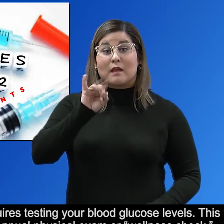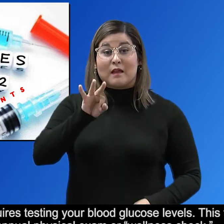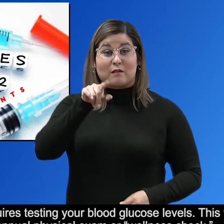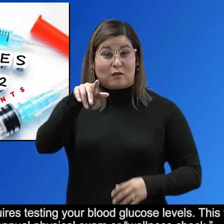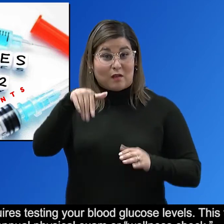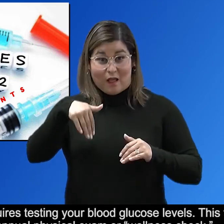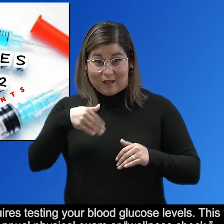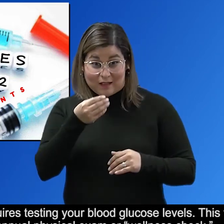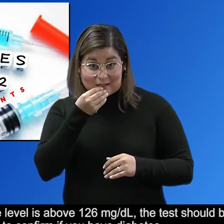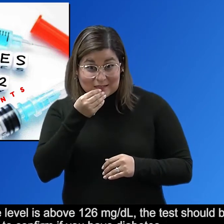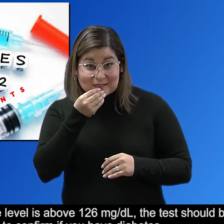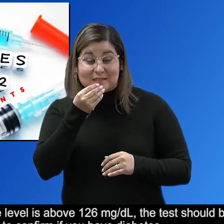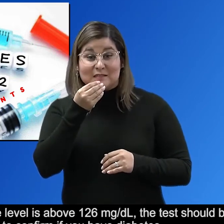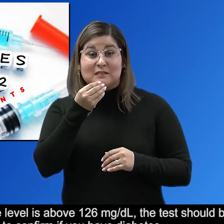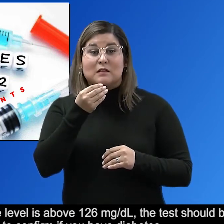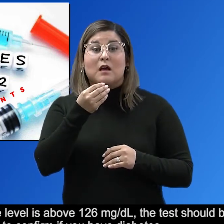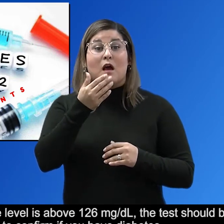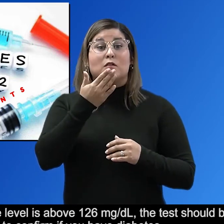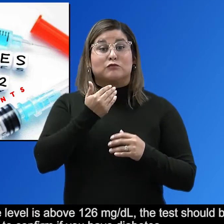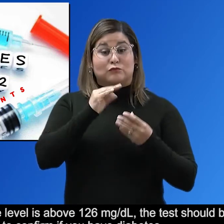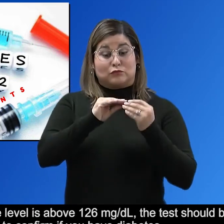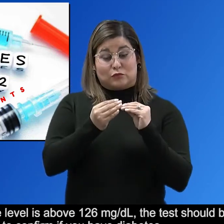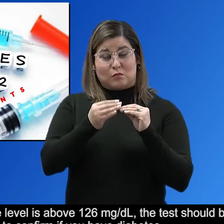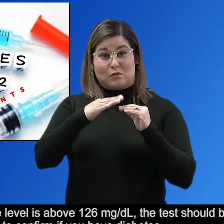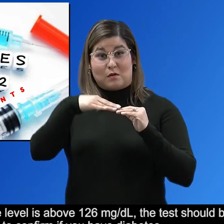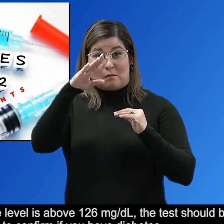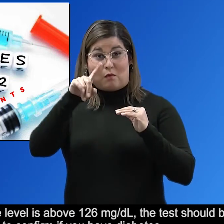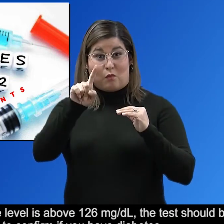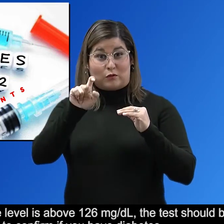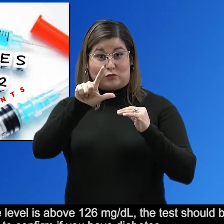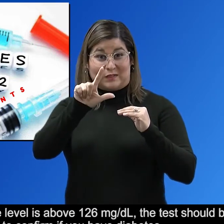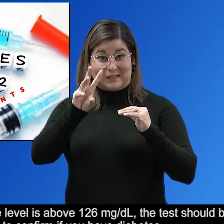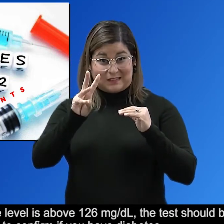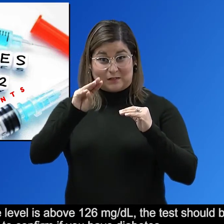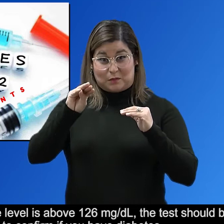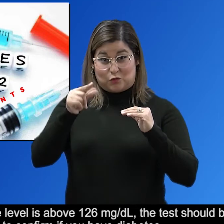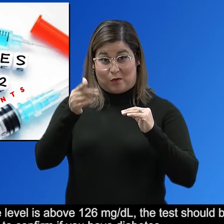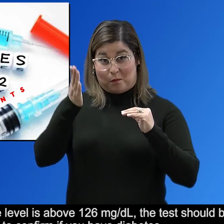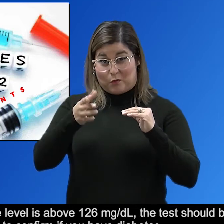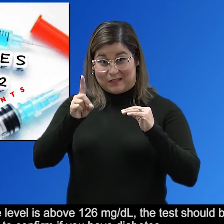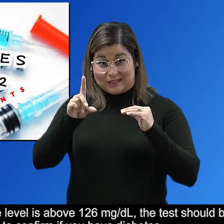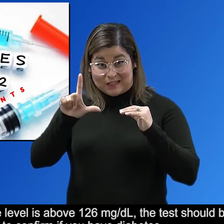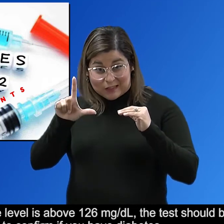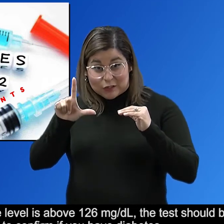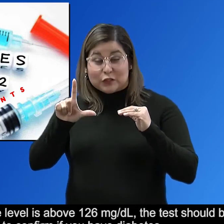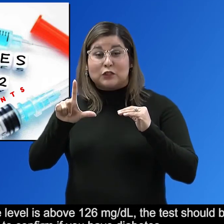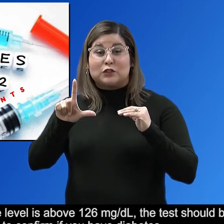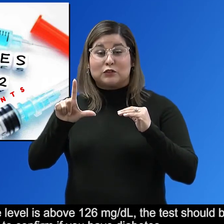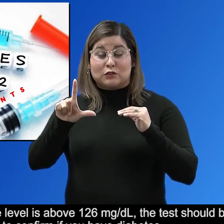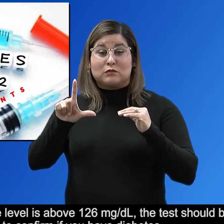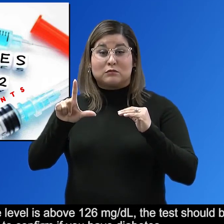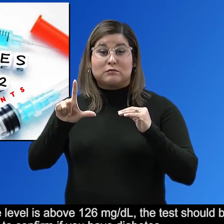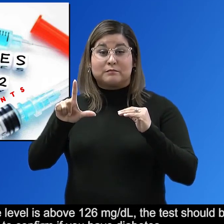If your fasting glucose level is above 126 mg per deciliter,